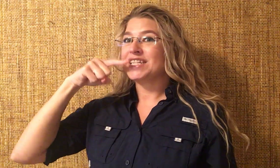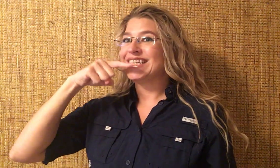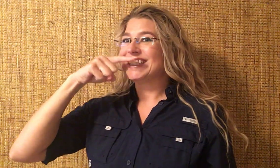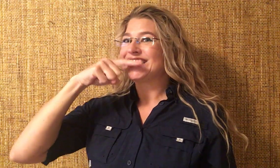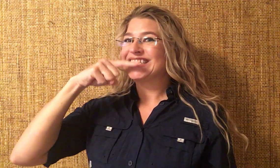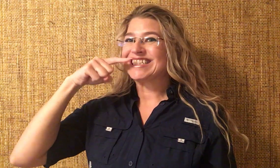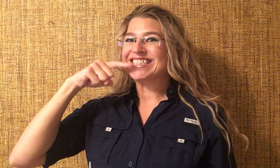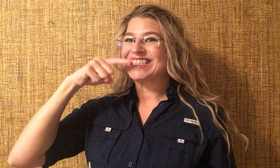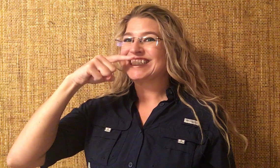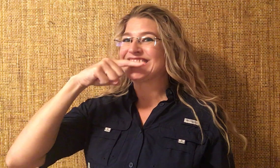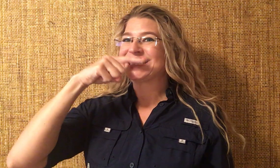teeth.